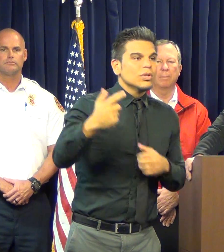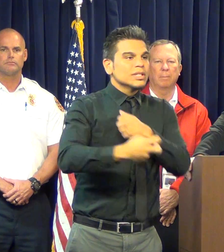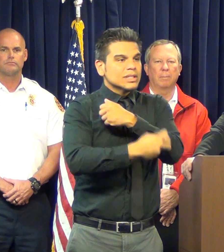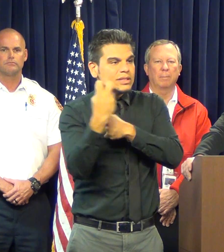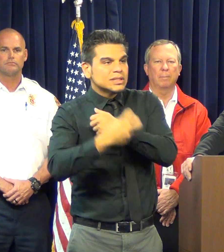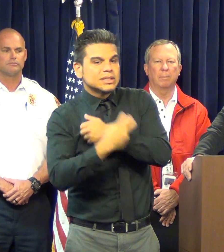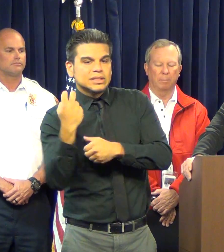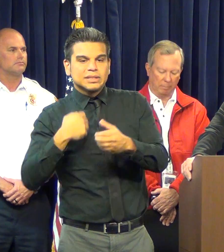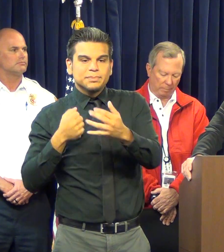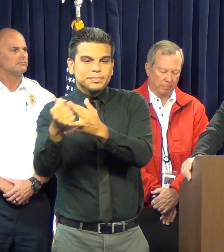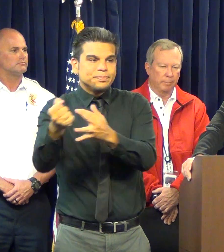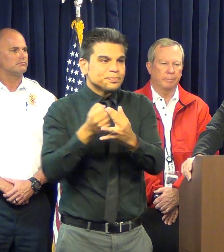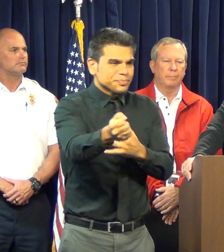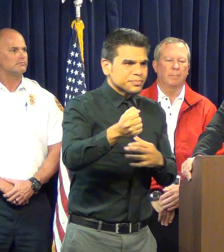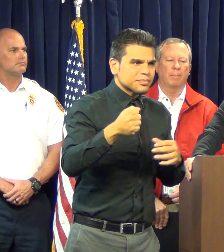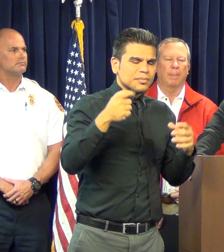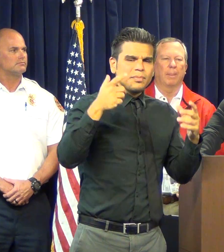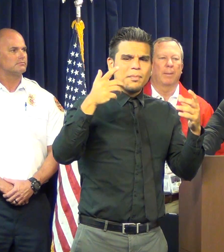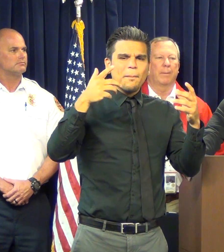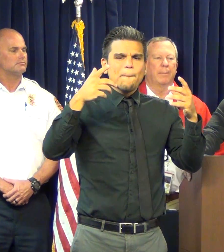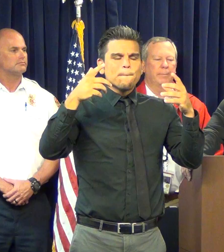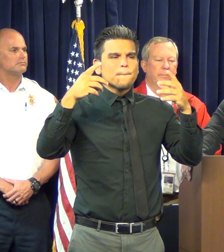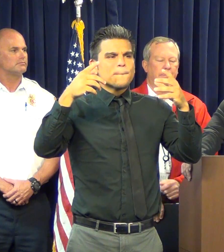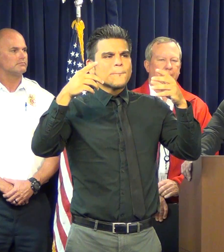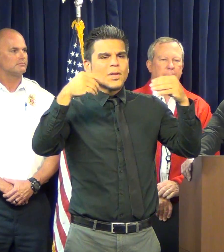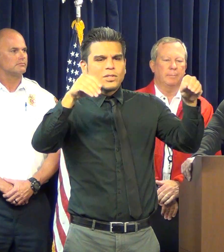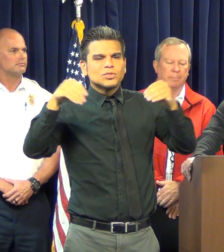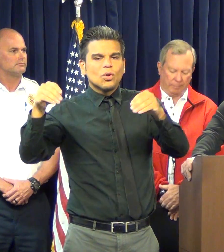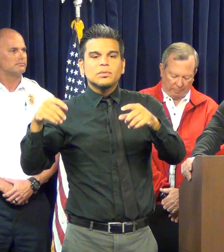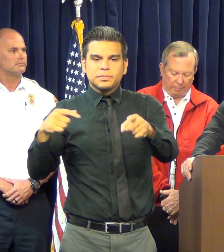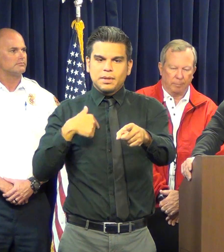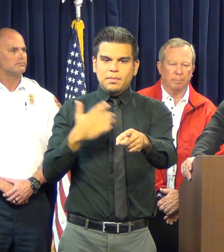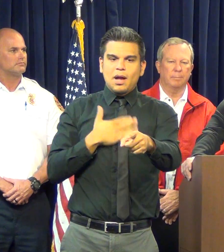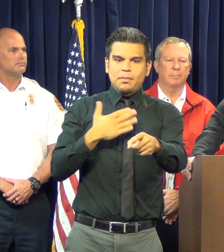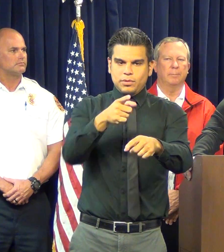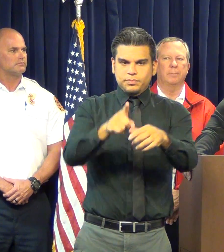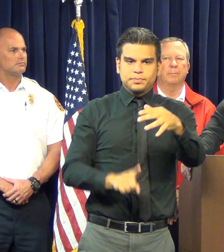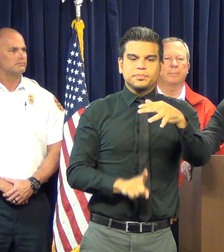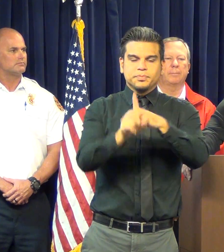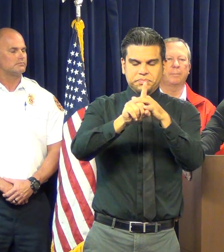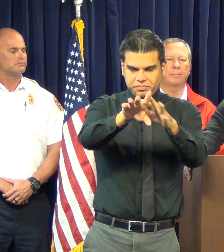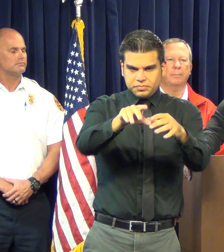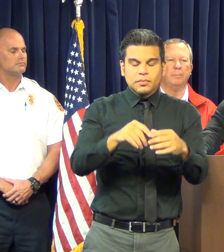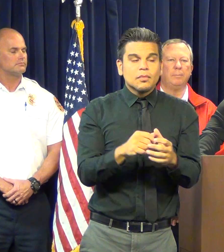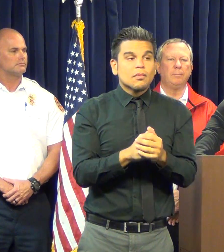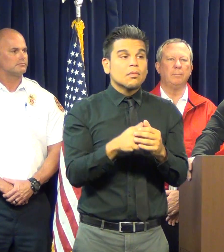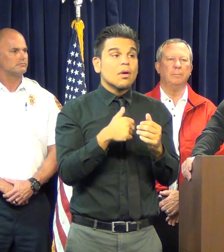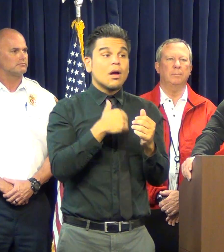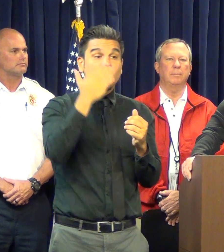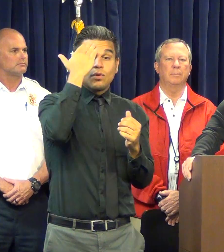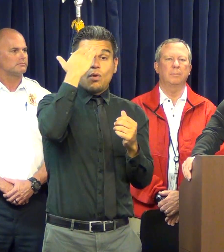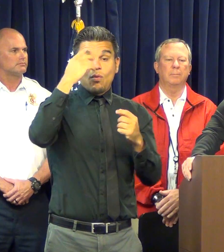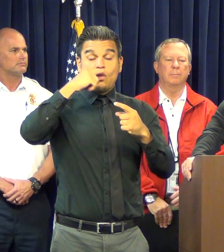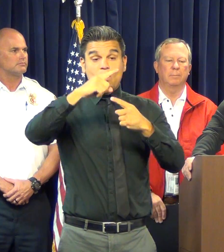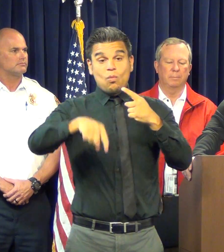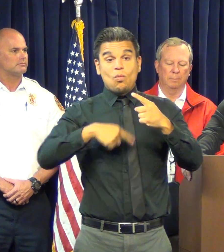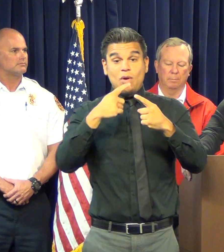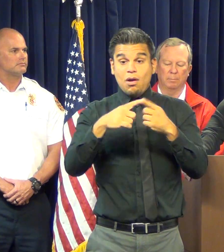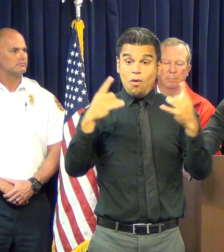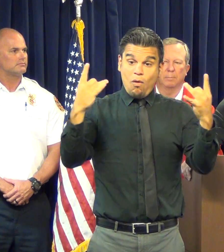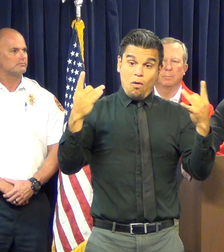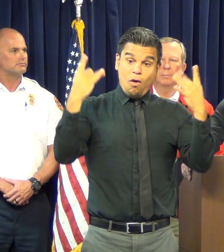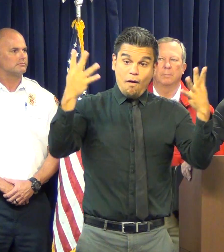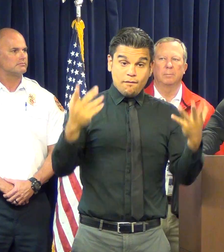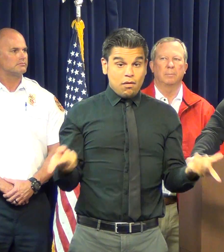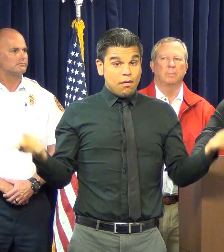squash any others that have come to mind that maybe? I'm glad you brought that up. And look, I know when we've got a catastrophic event